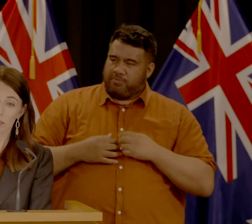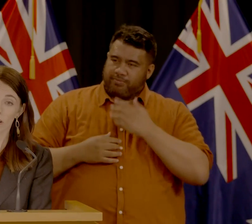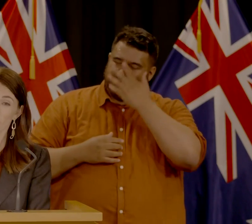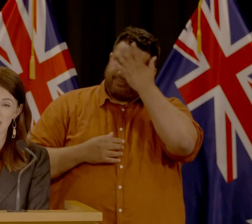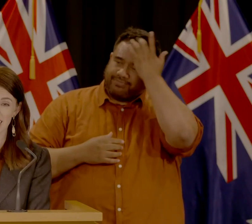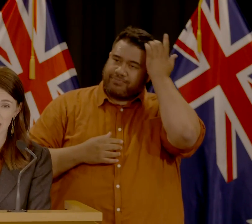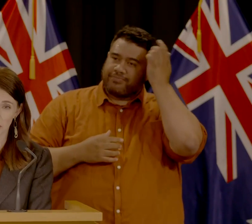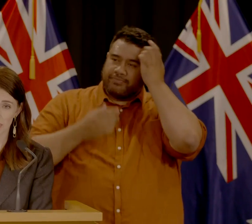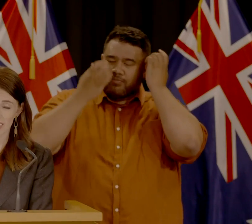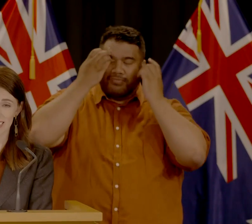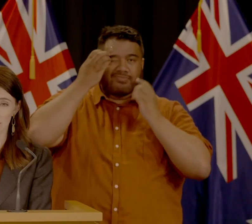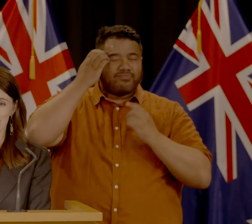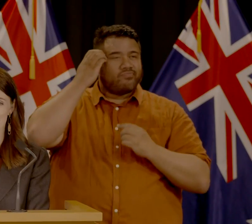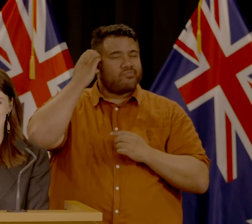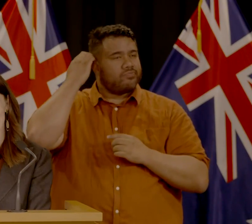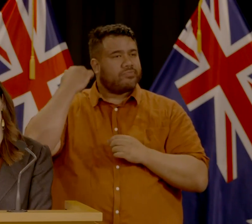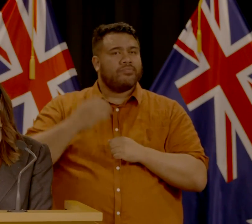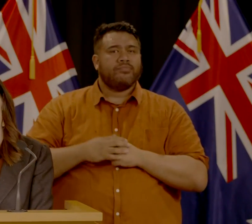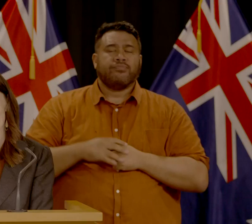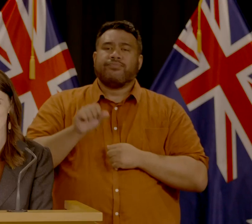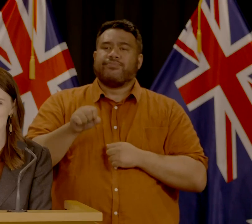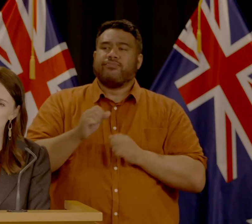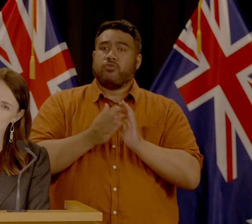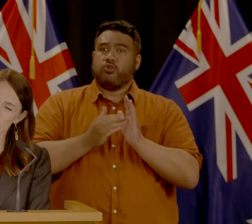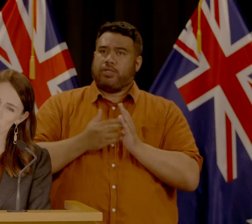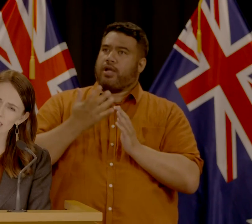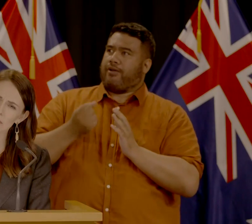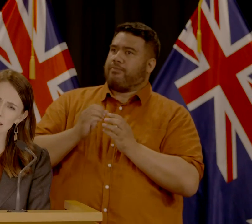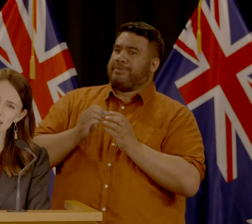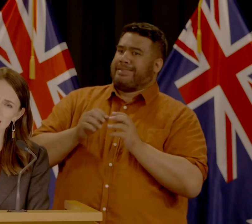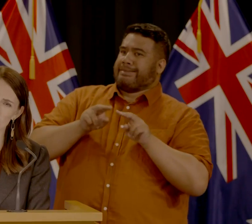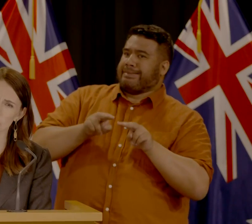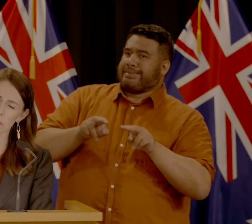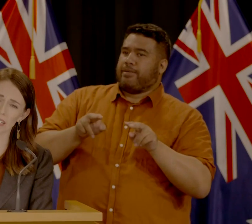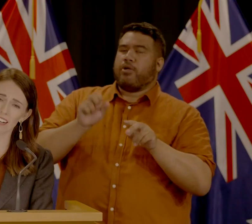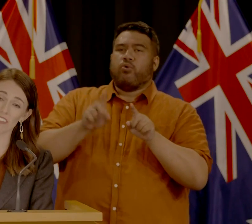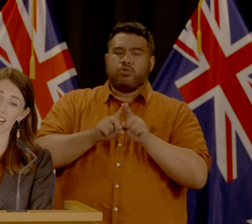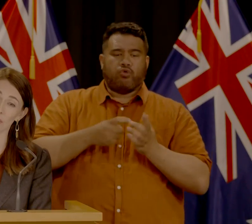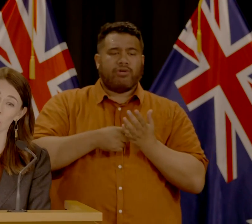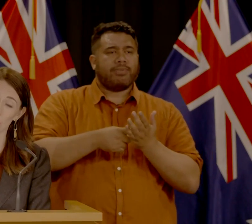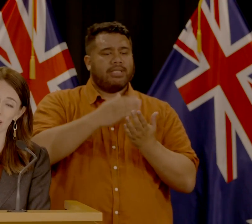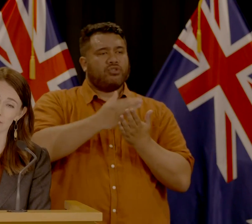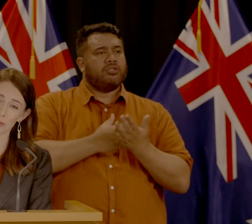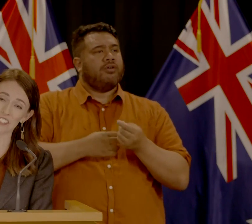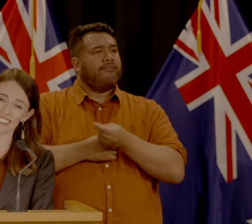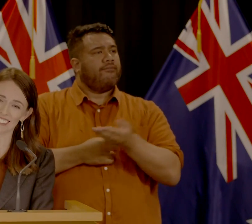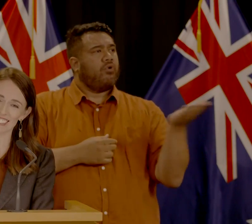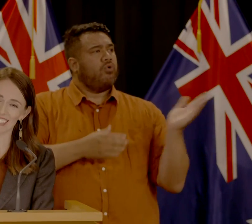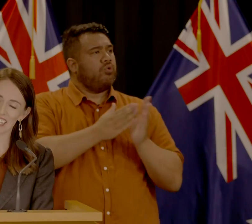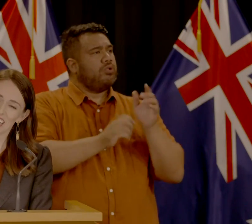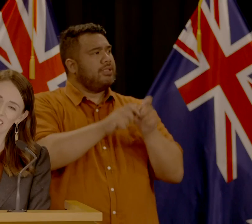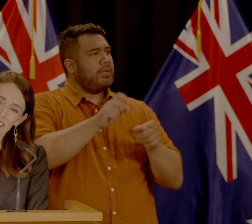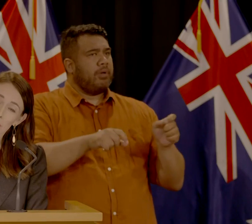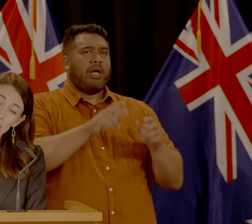Yeah, and obviously this is not just something that New Zealand is facing. These are recommendations we're putting out for the health and well-being of all New